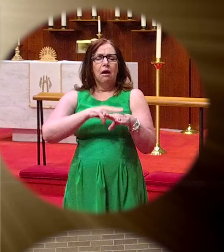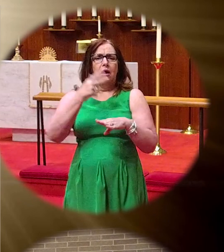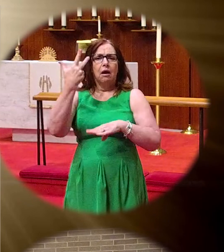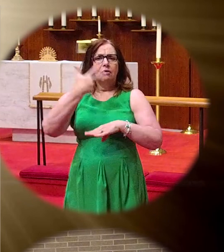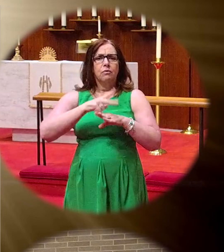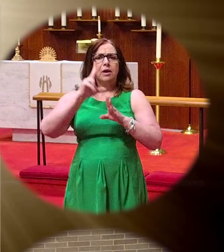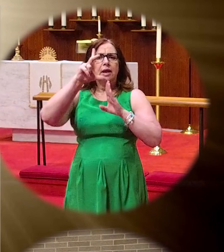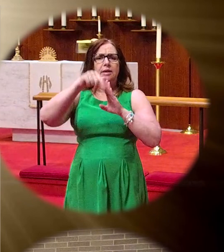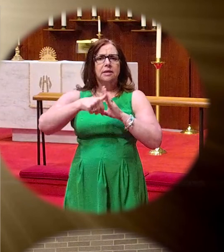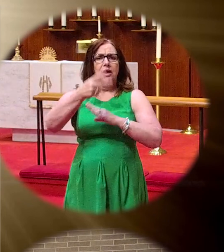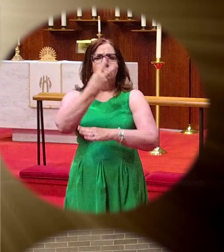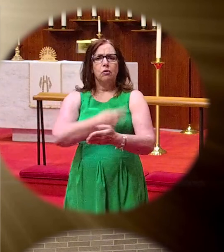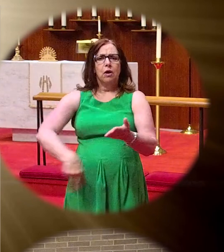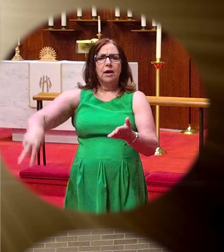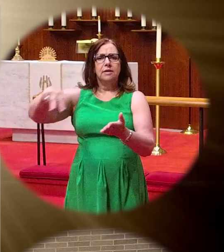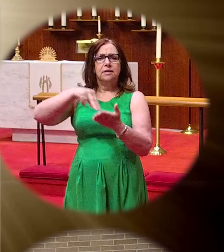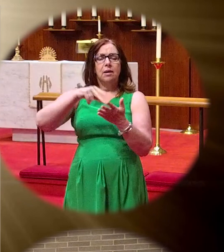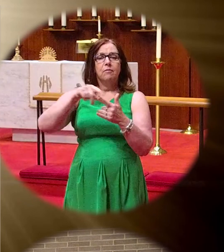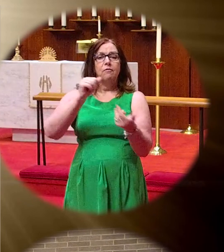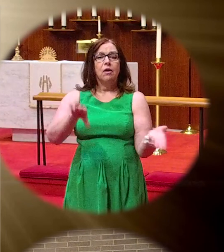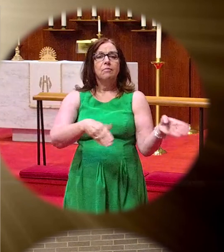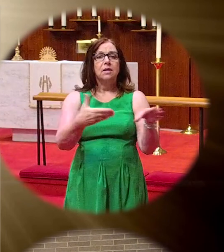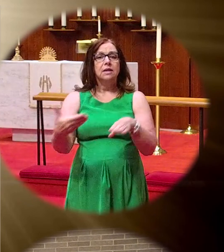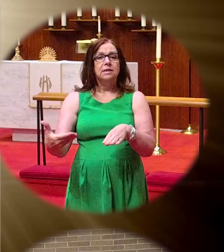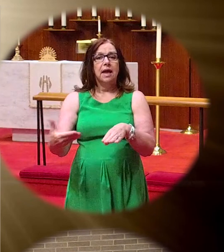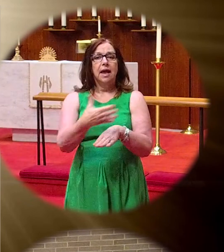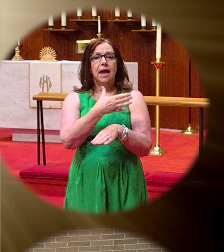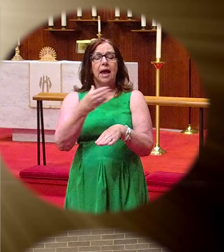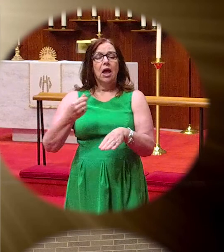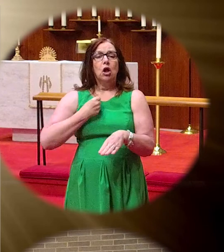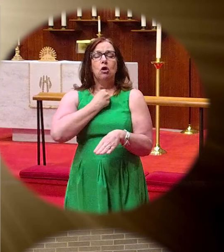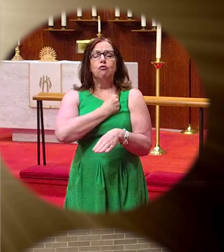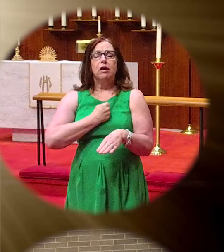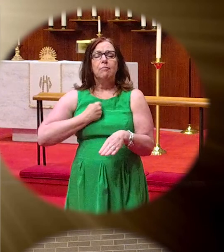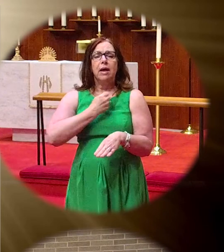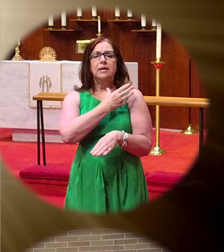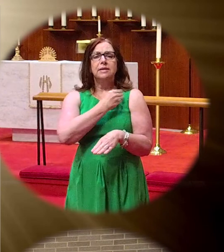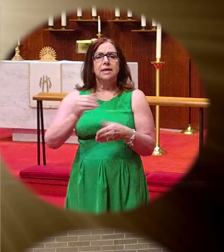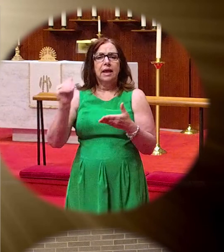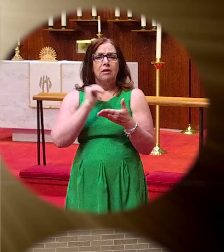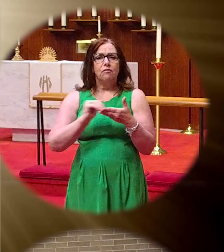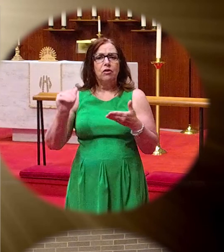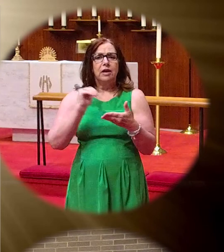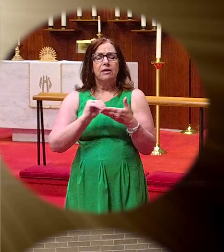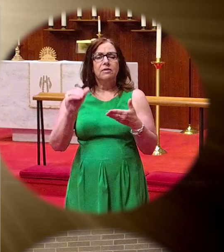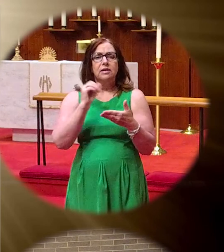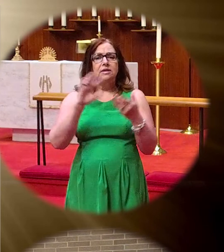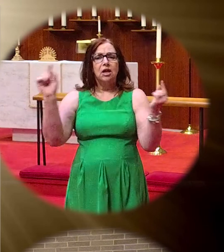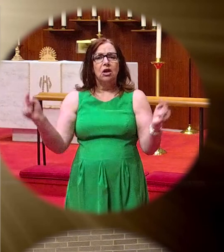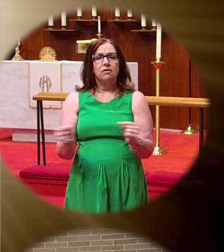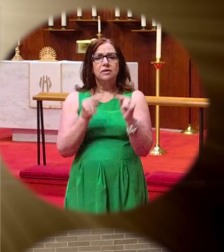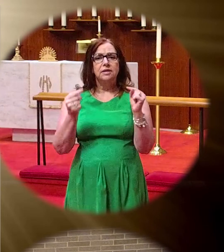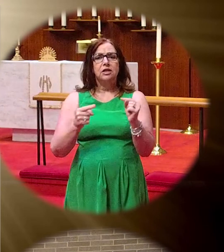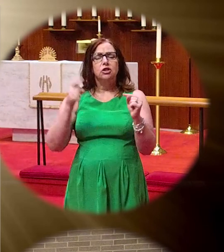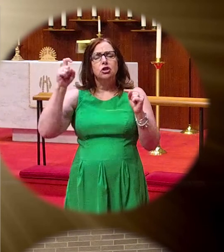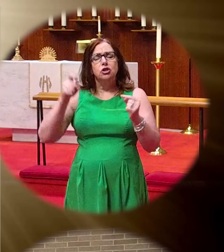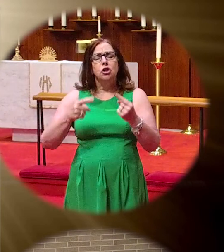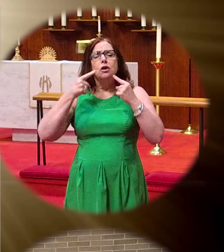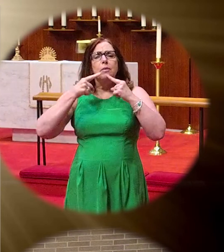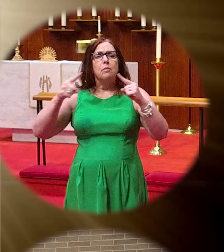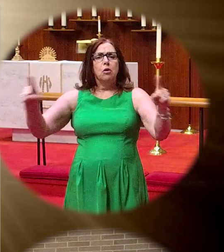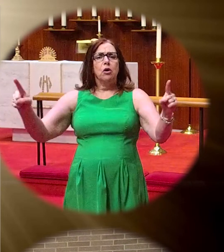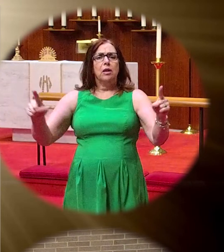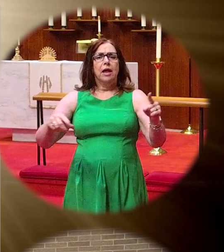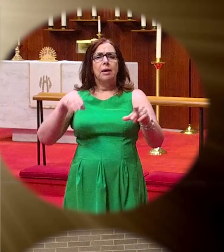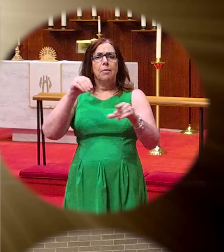day rise from the dead, and that repentance and forgiveness of sins should be proclaimed in